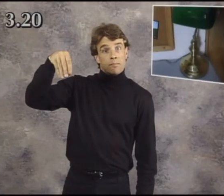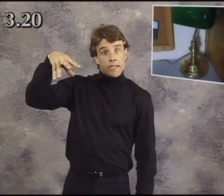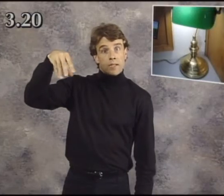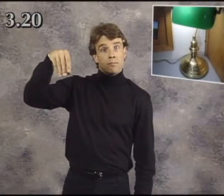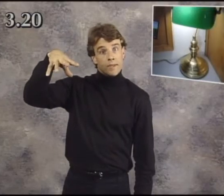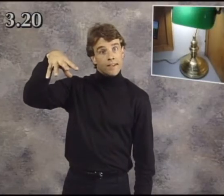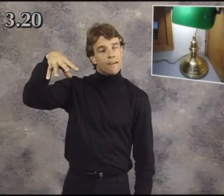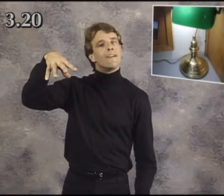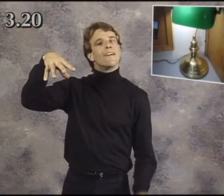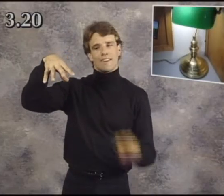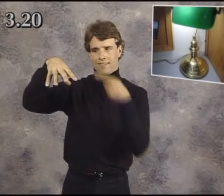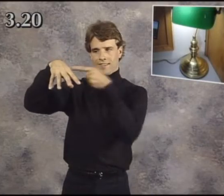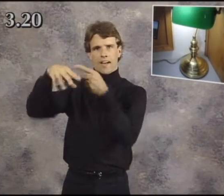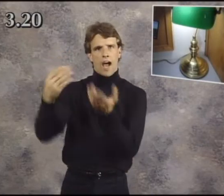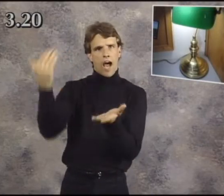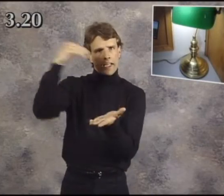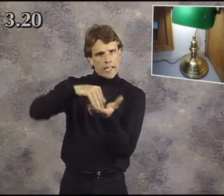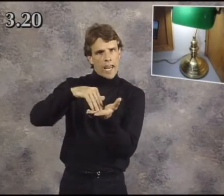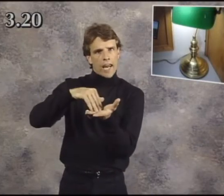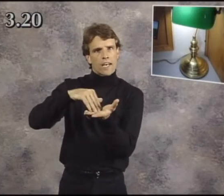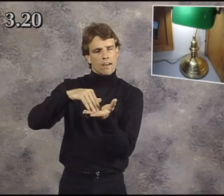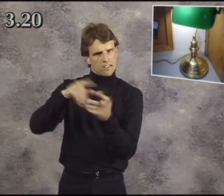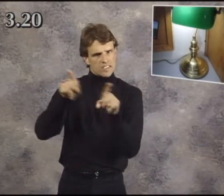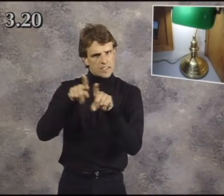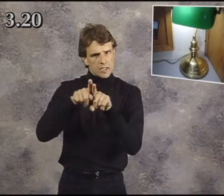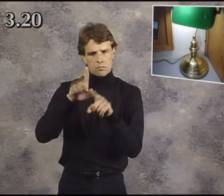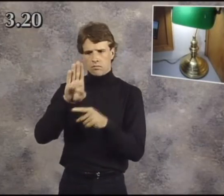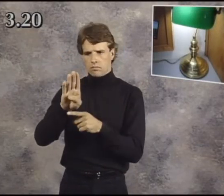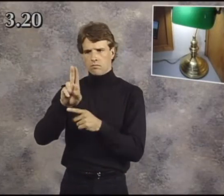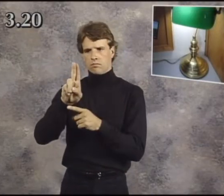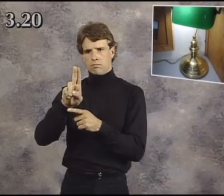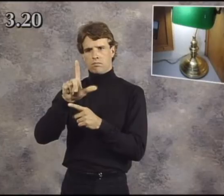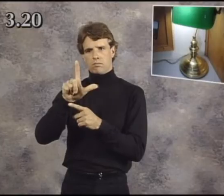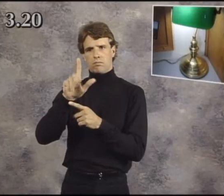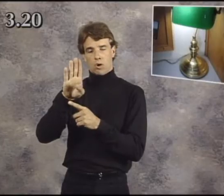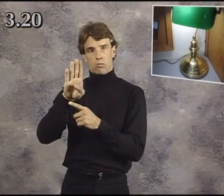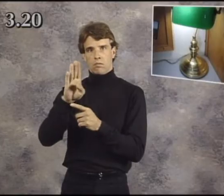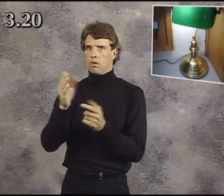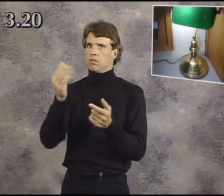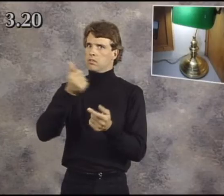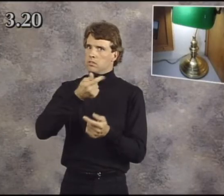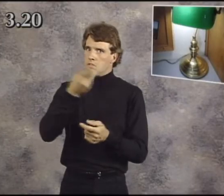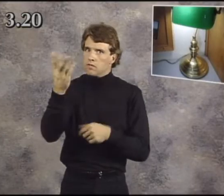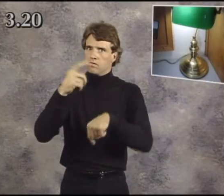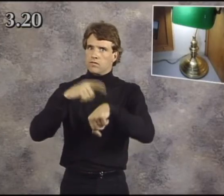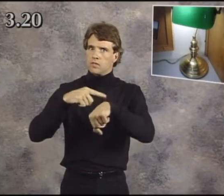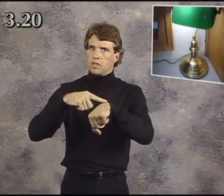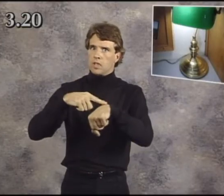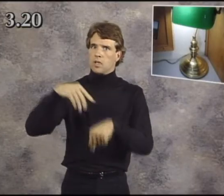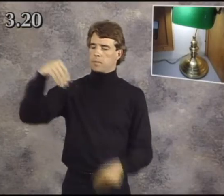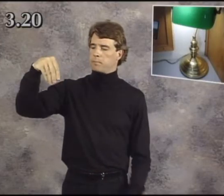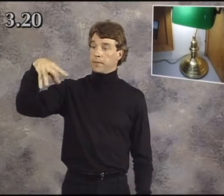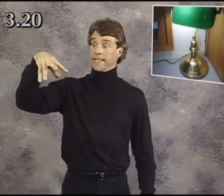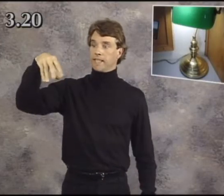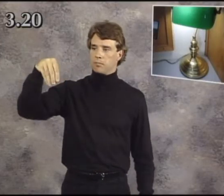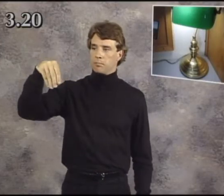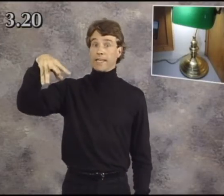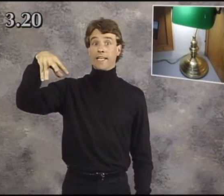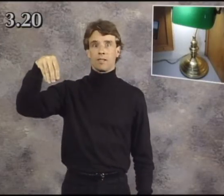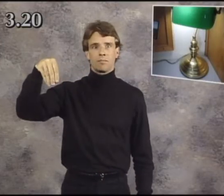Flasher. Again, the hand is the bulb and the fingers show the light going on and off and